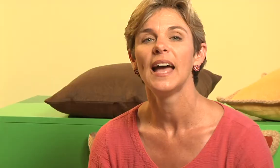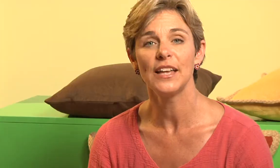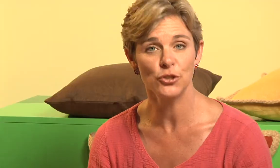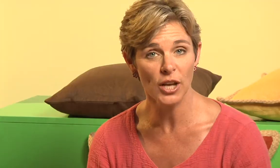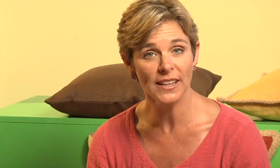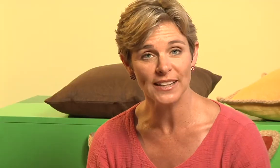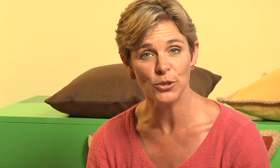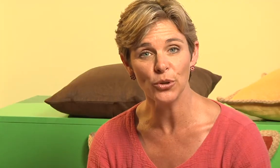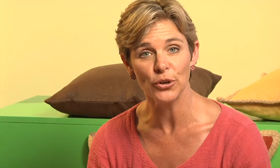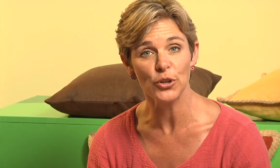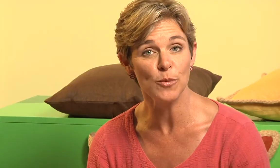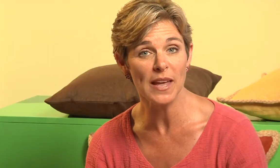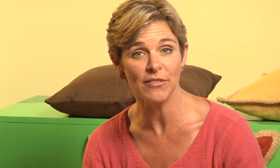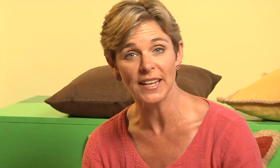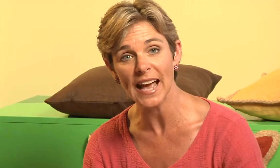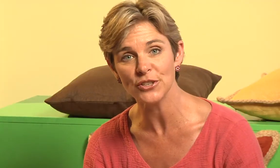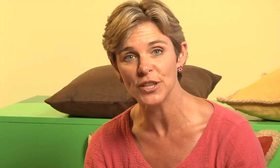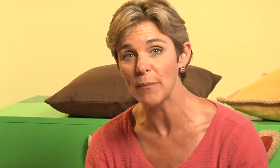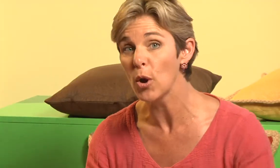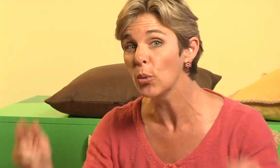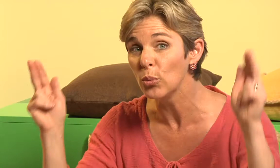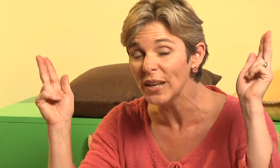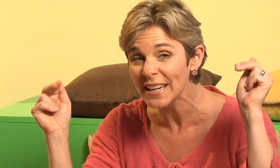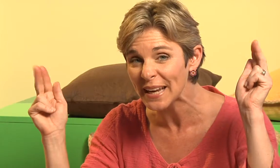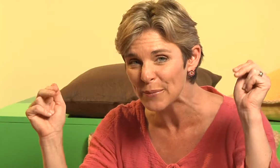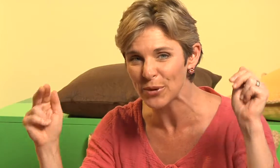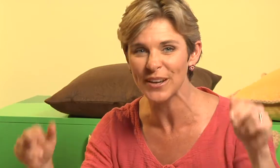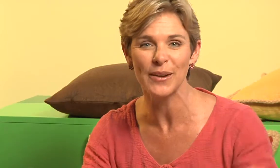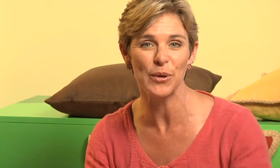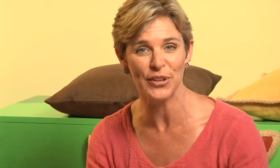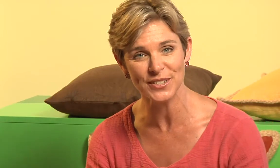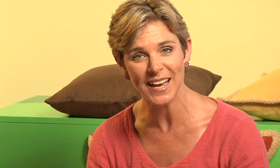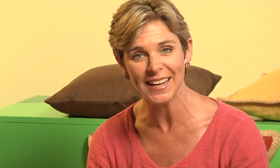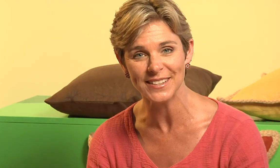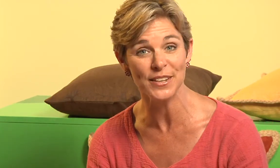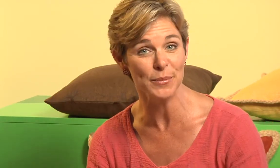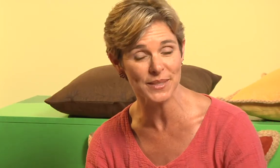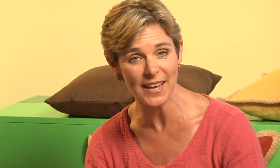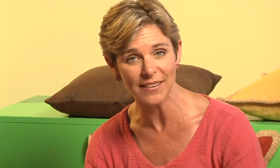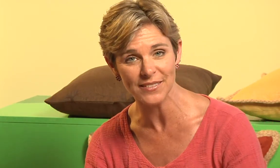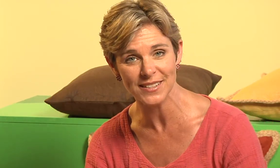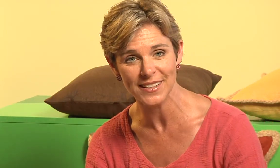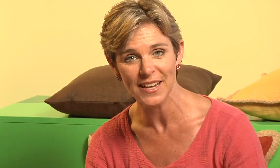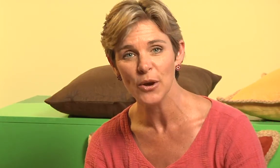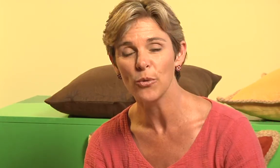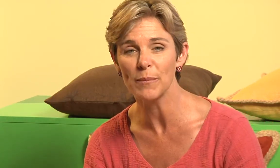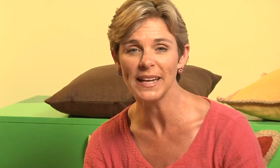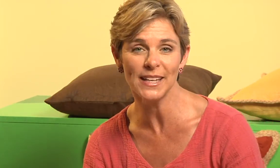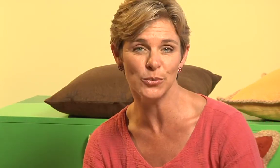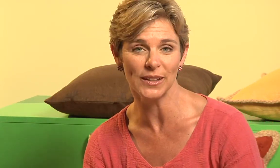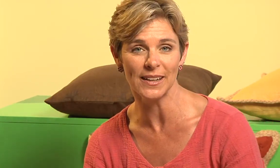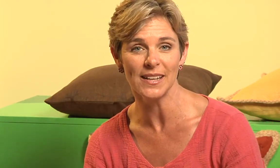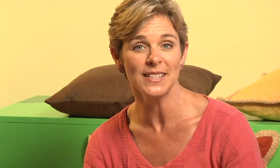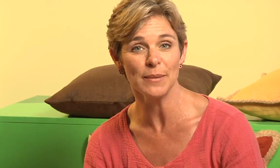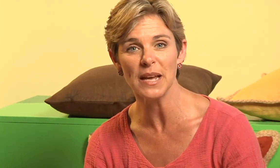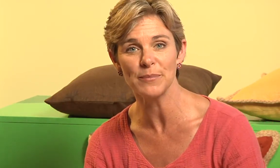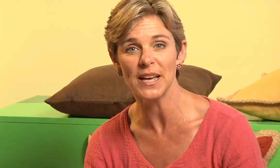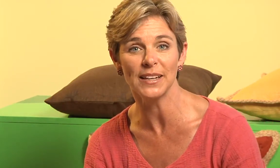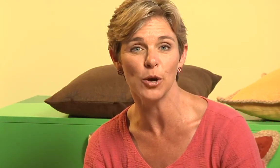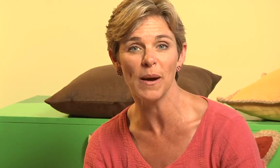As your child gets older, you may even catch them reading a book with their signs to themselves. When my kids were little, sometimes I'd go by